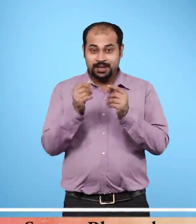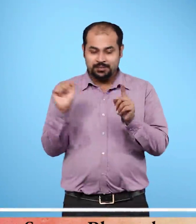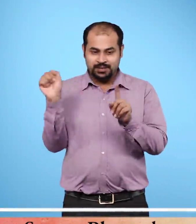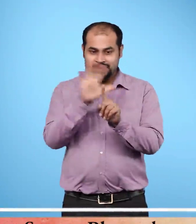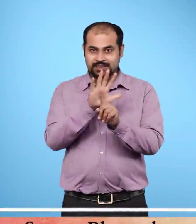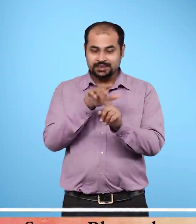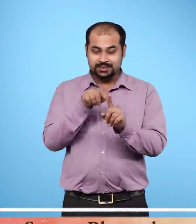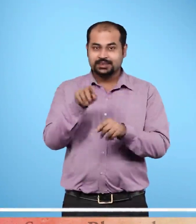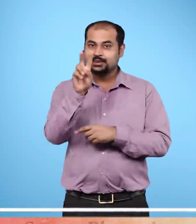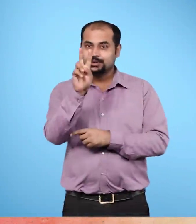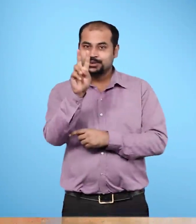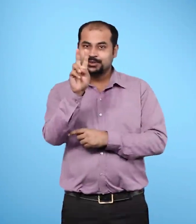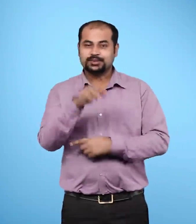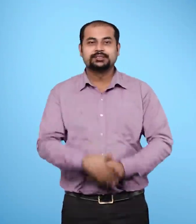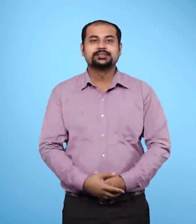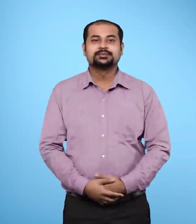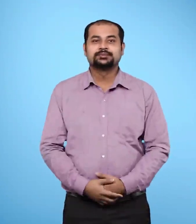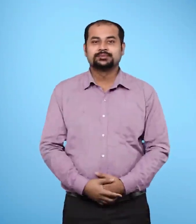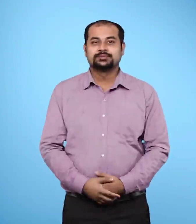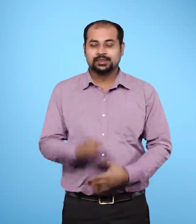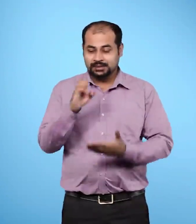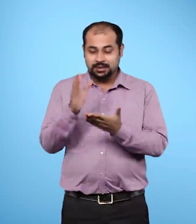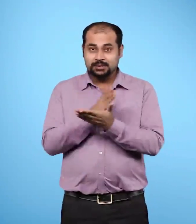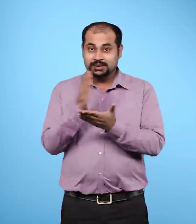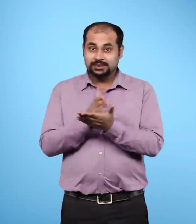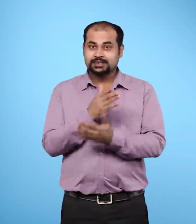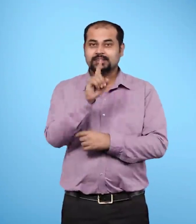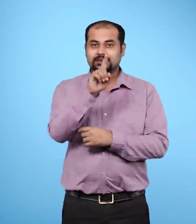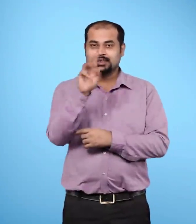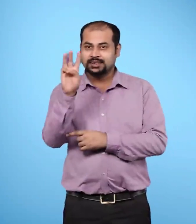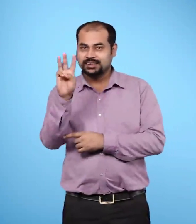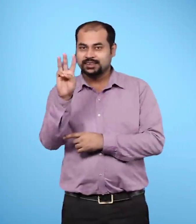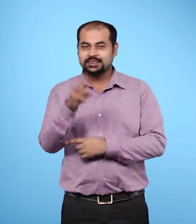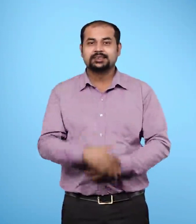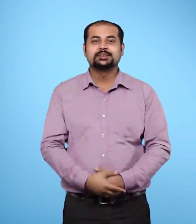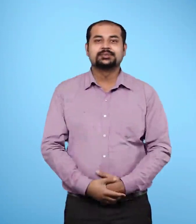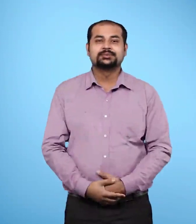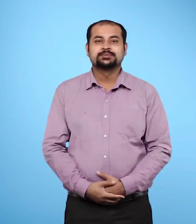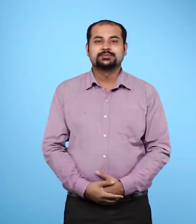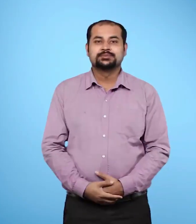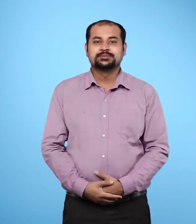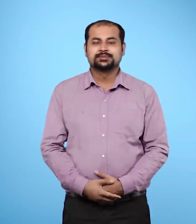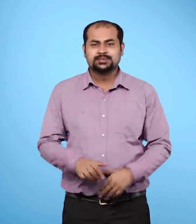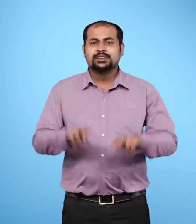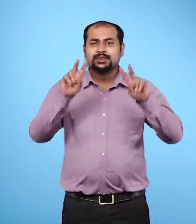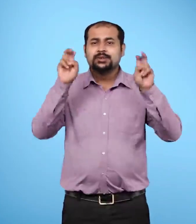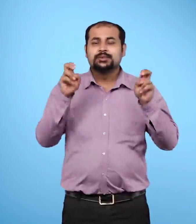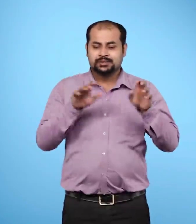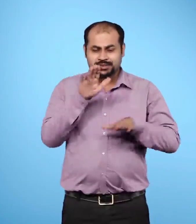entitled Math Magic 2. This is the Chapter 13, The Longest Step.